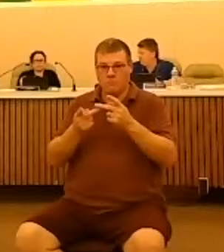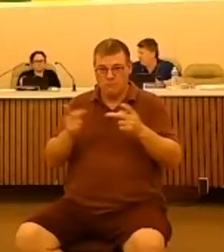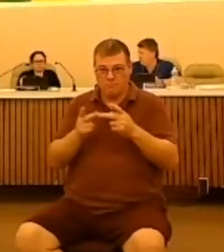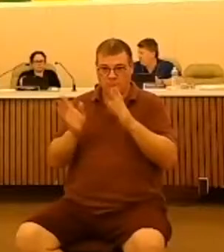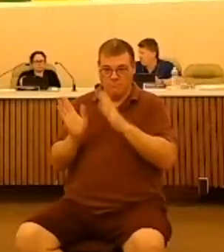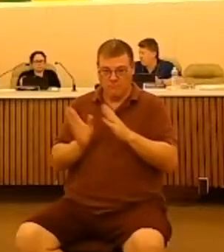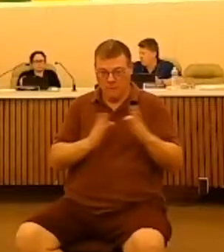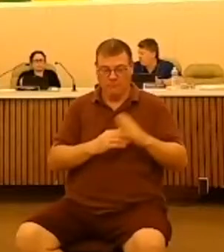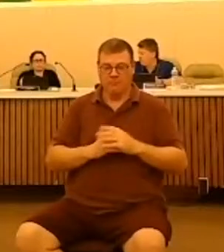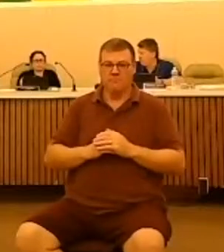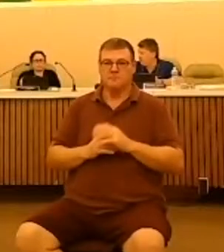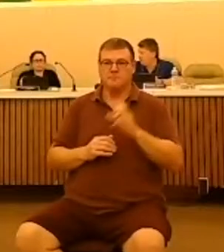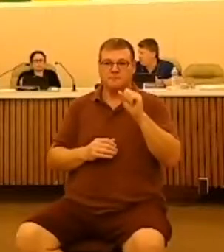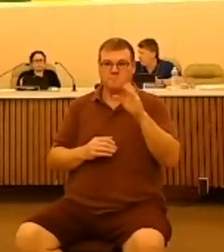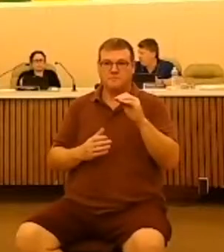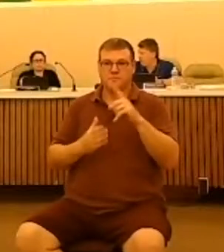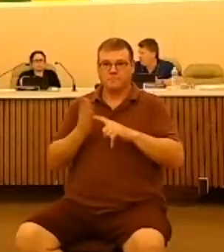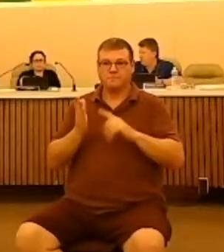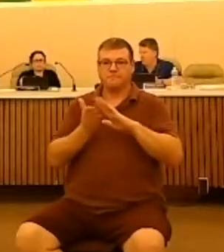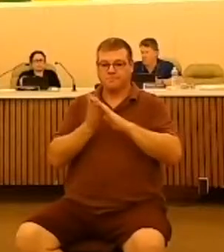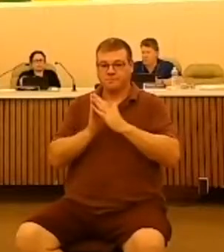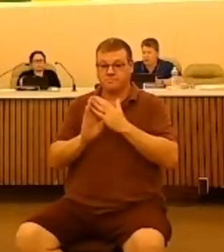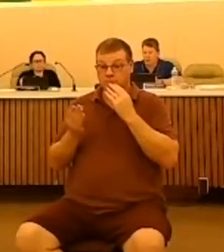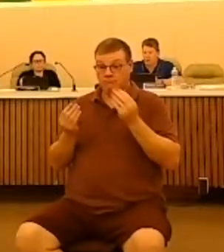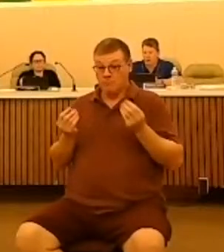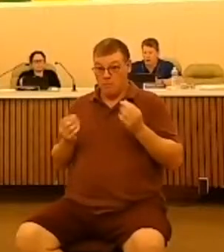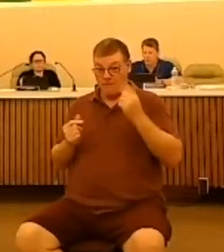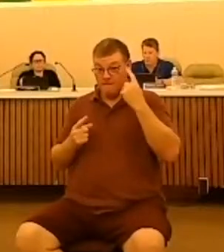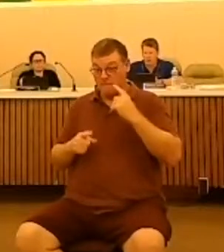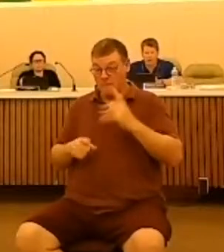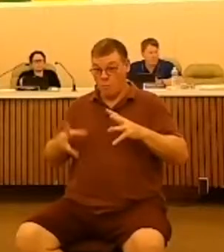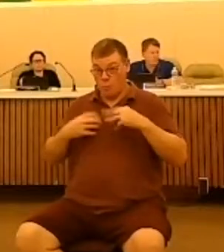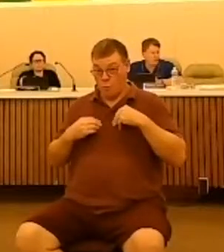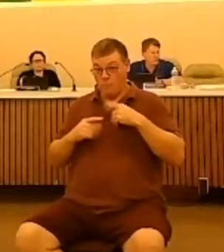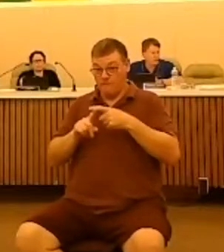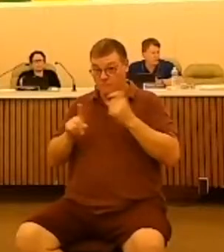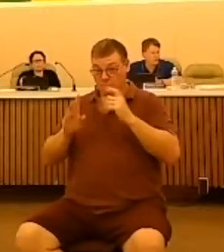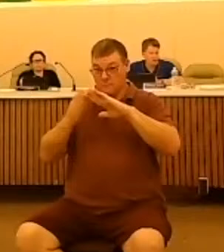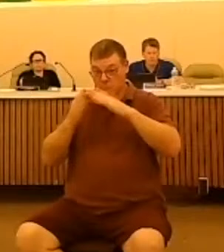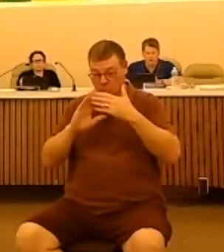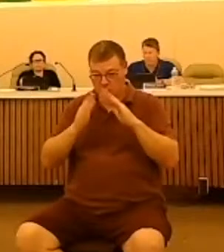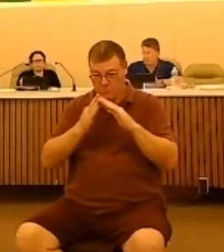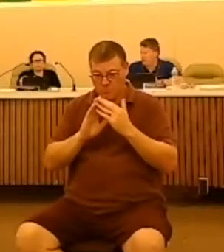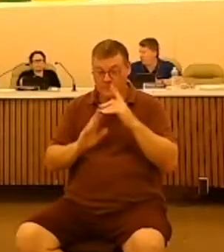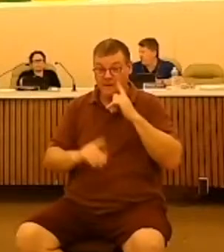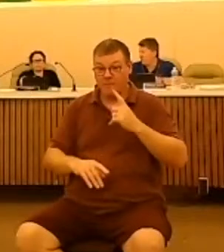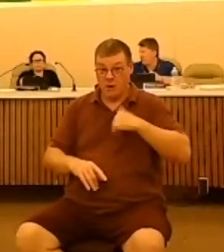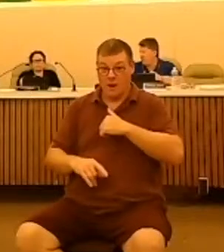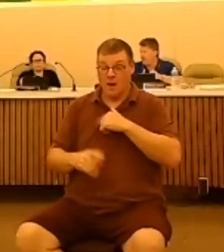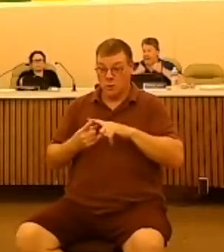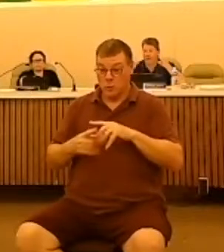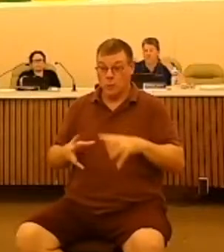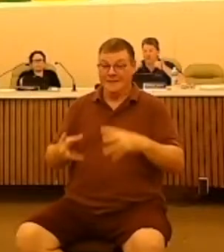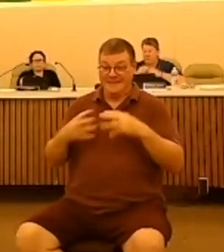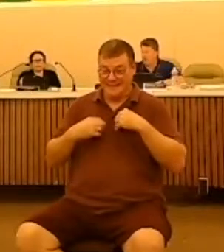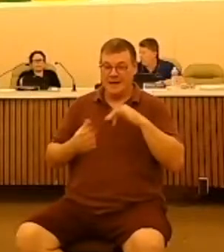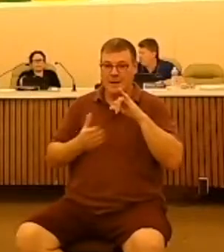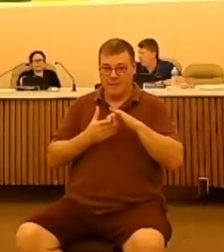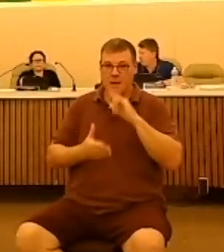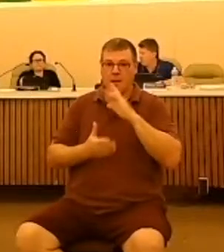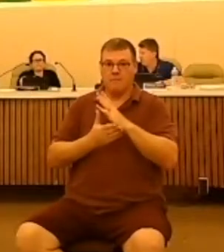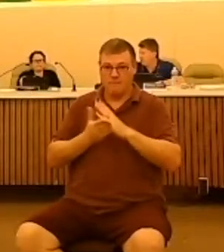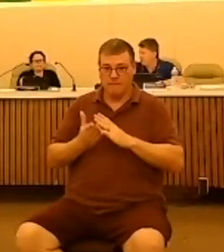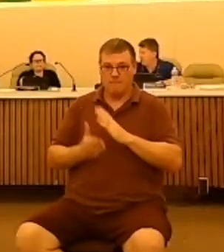plans. So, what's going to become town property. As I said, for us to take property, that has to be a town